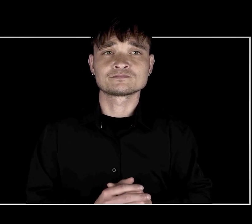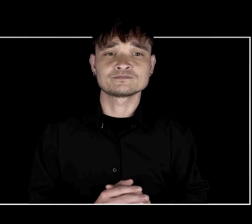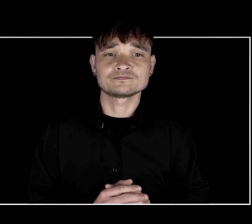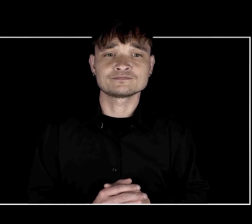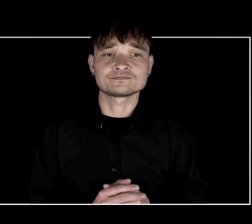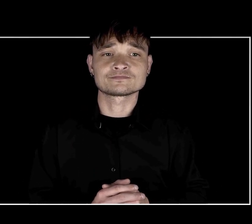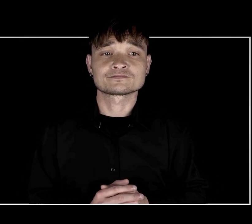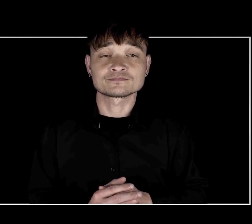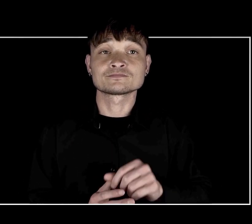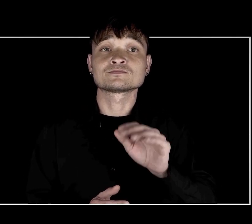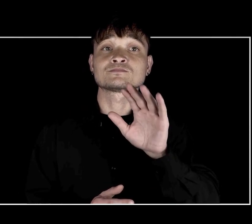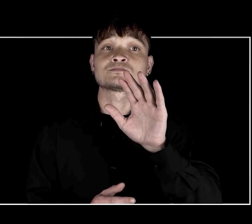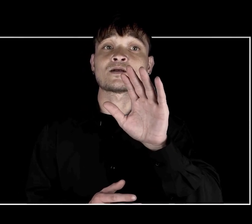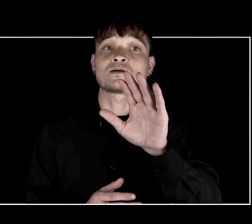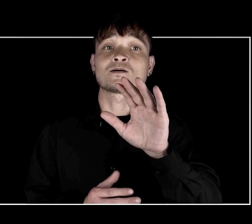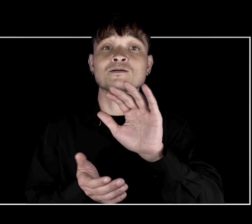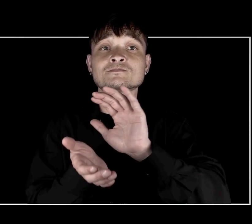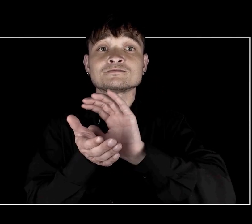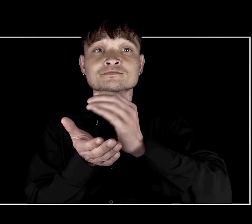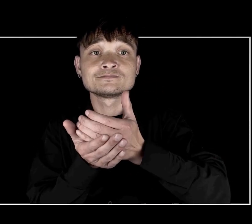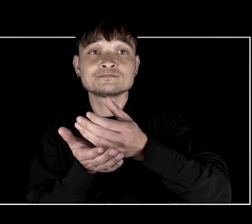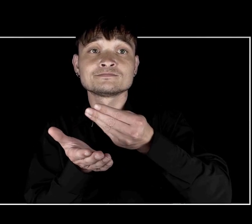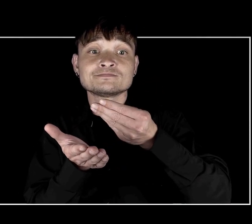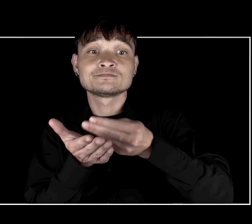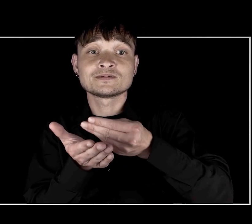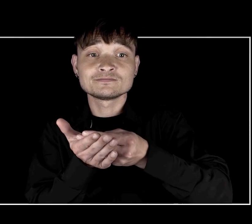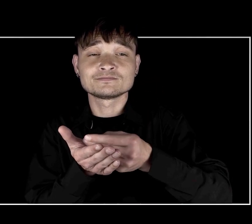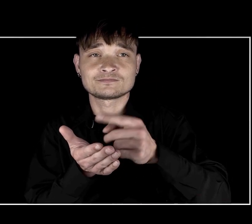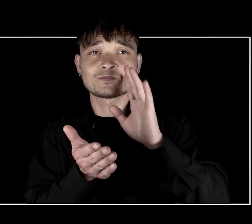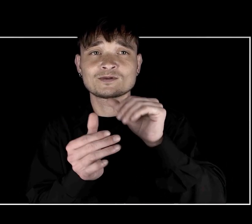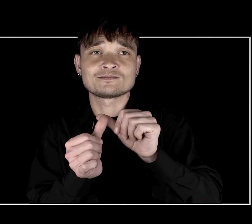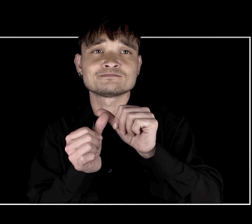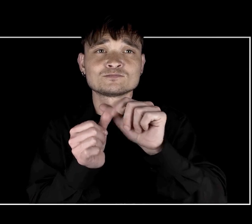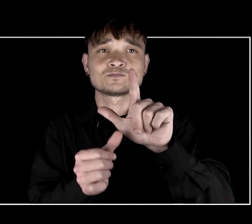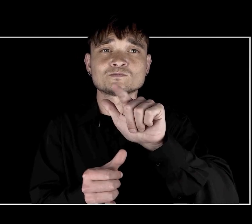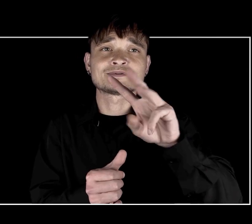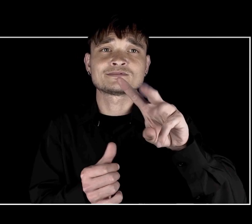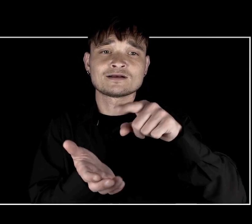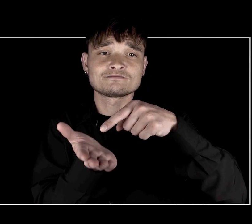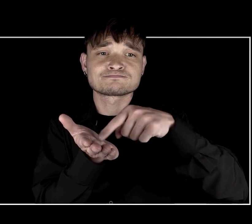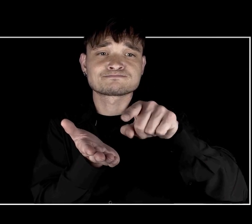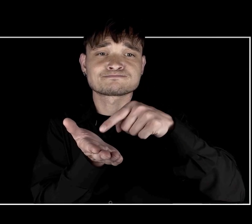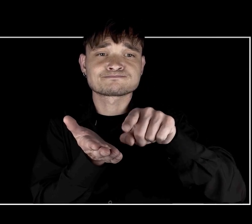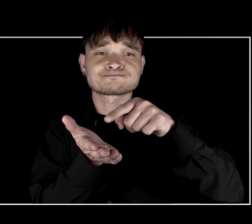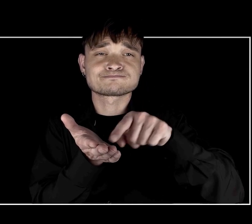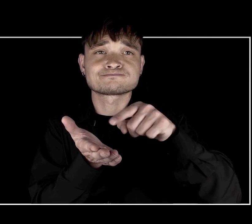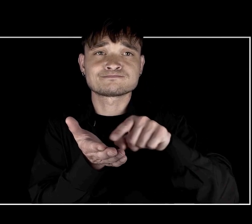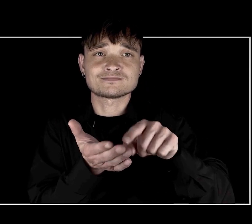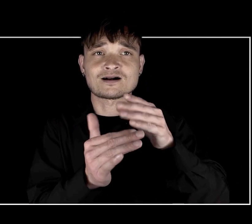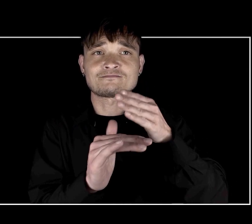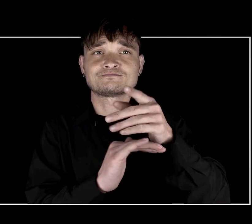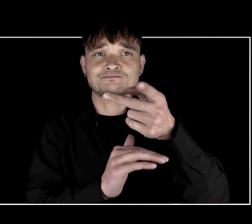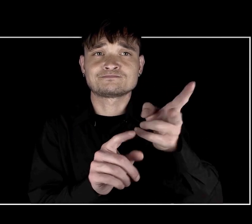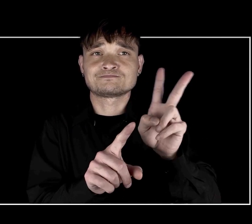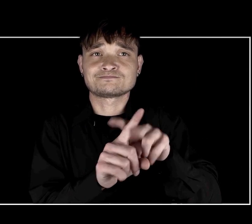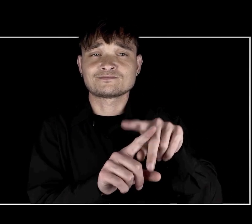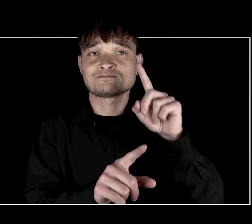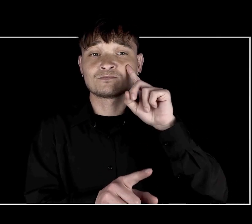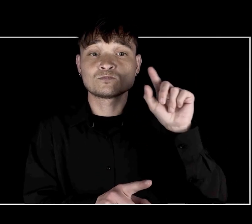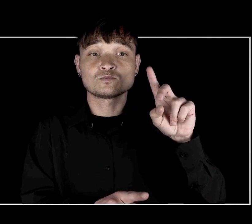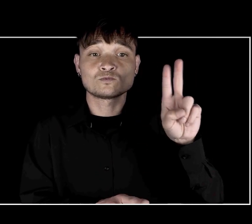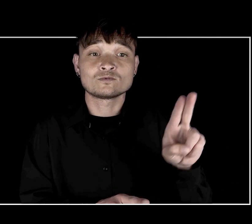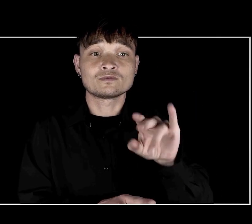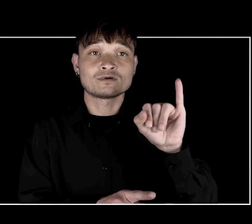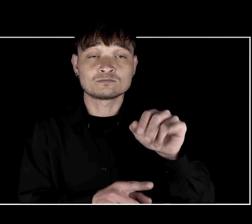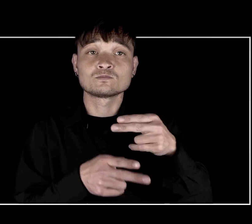Your claim will have an available balance of up to 26 times your weekly benefit amount after applying for UI, which